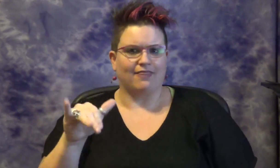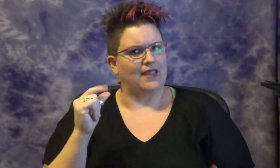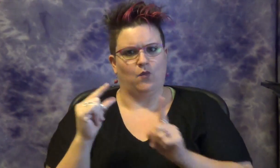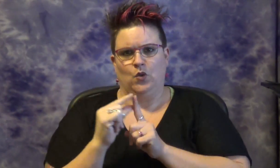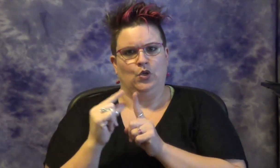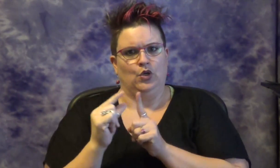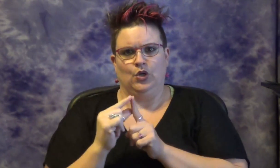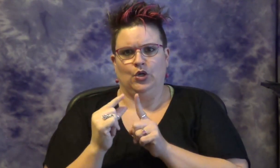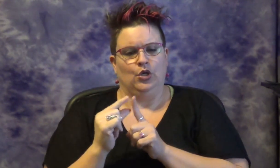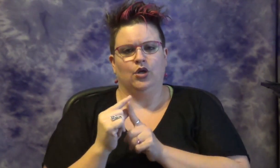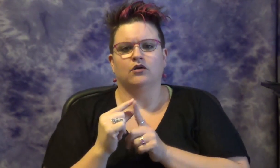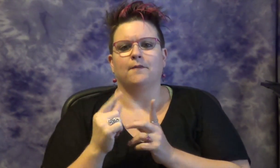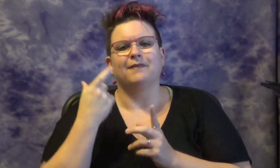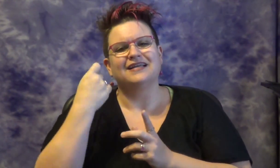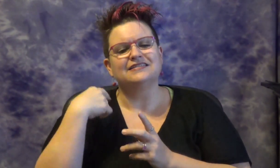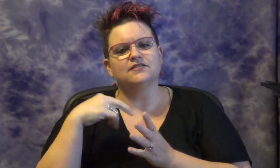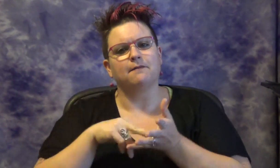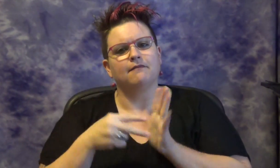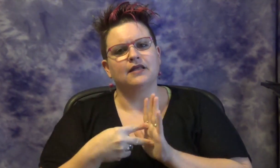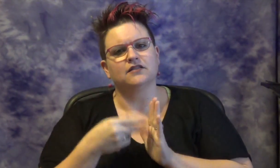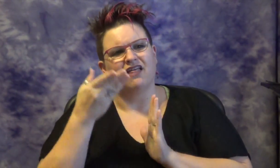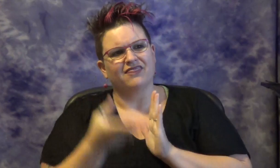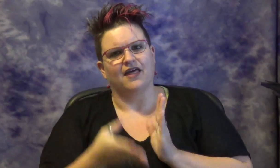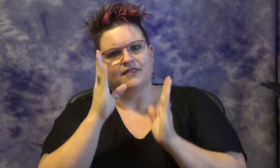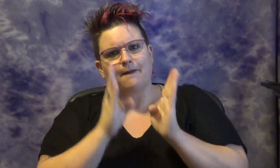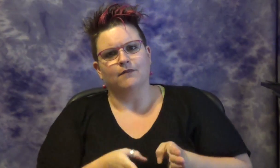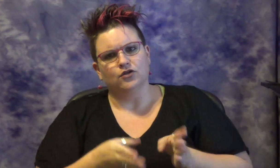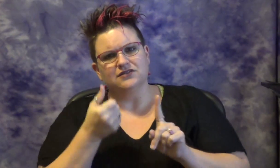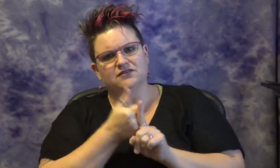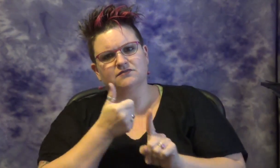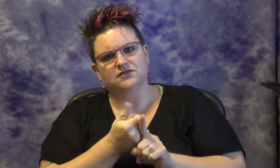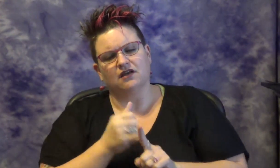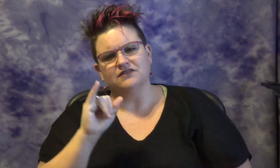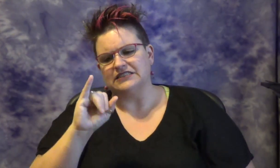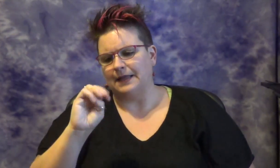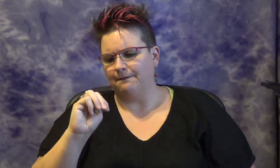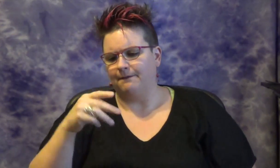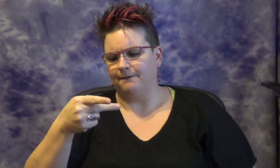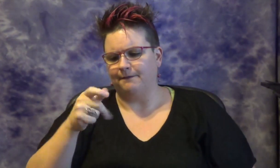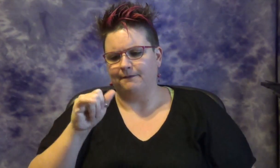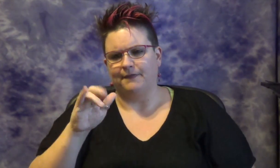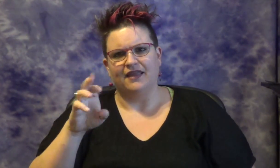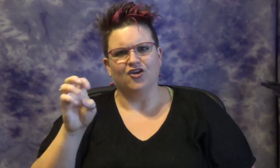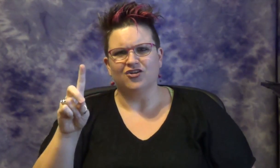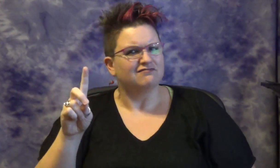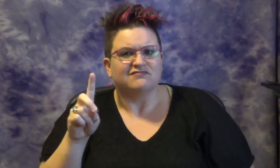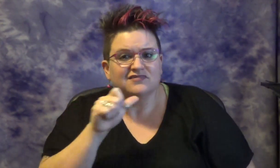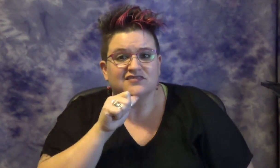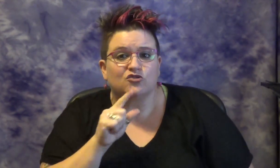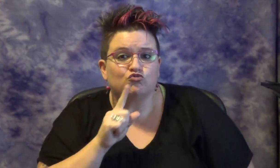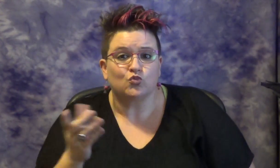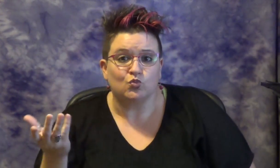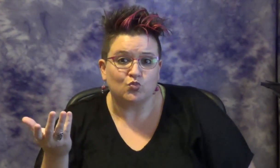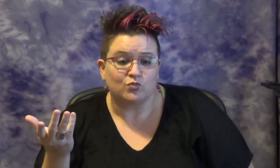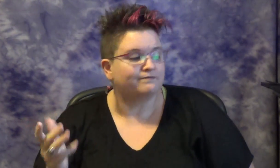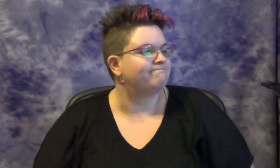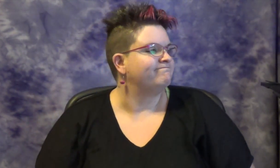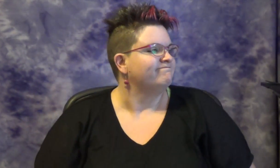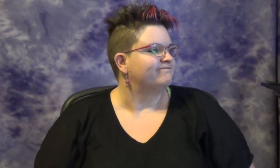hate it, as a matter of fact. They detest it because that labels them as being impaired of some way, and they